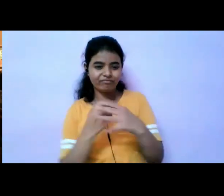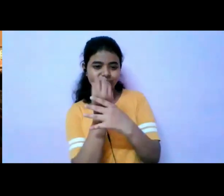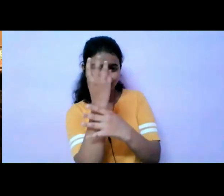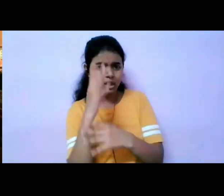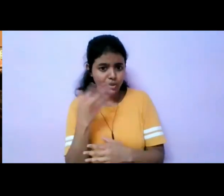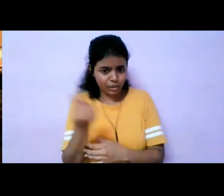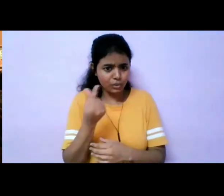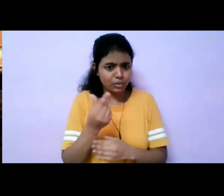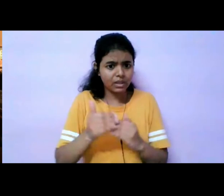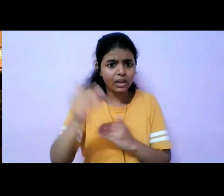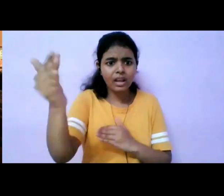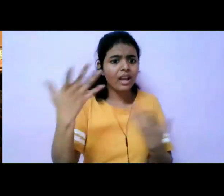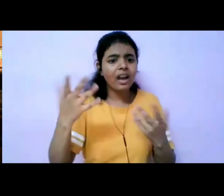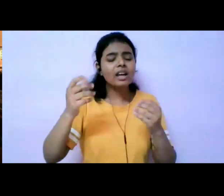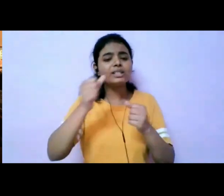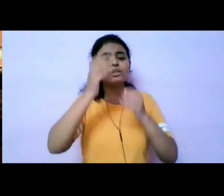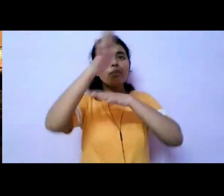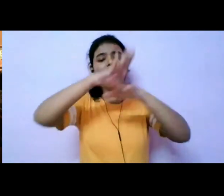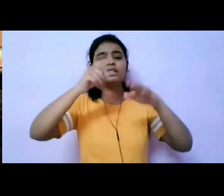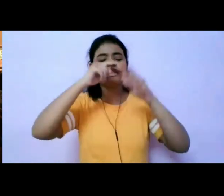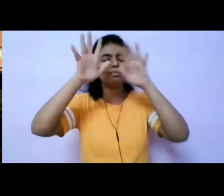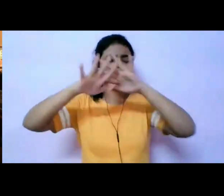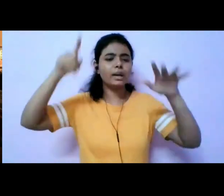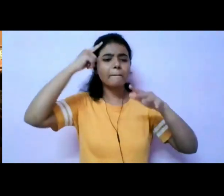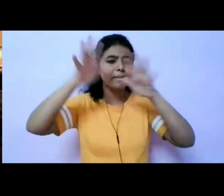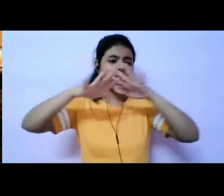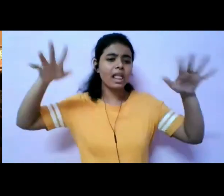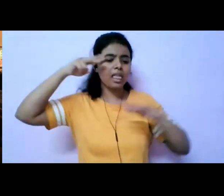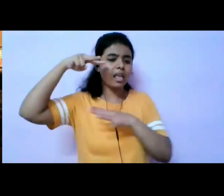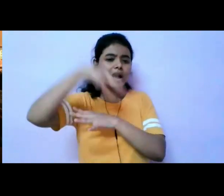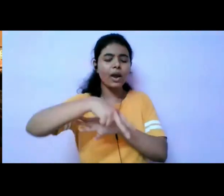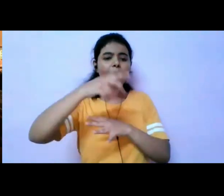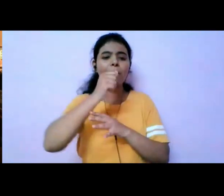will be able to see from space into the very bottoms of the ocean.